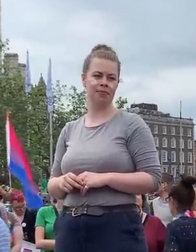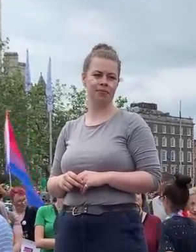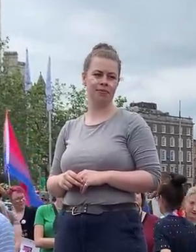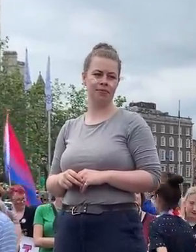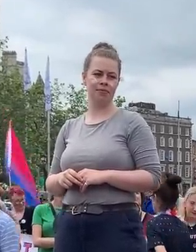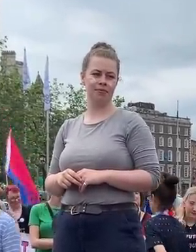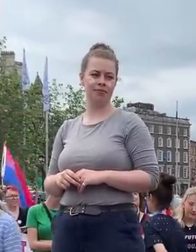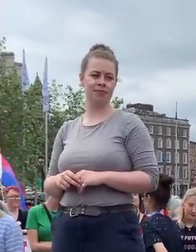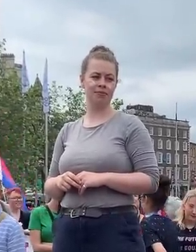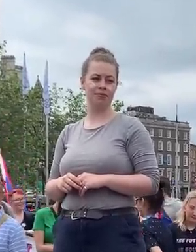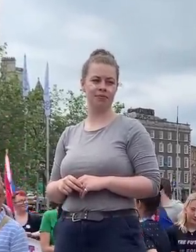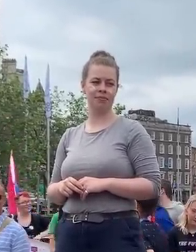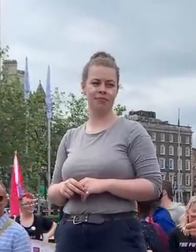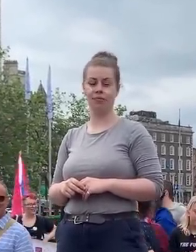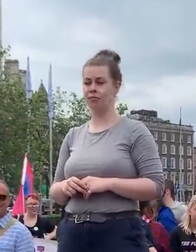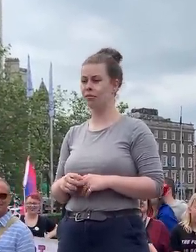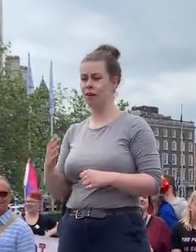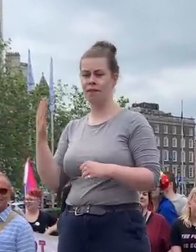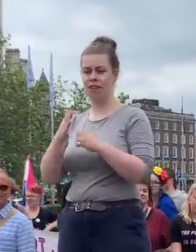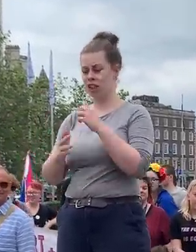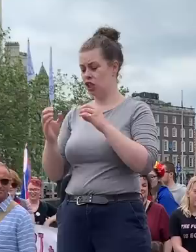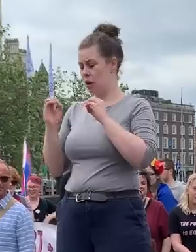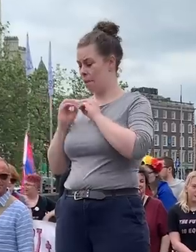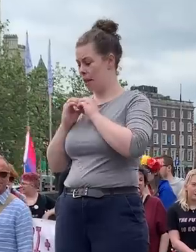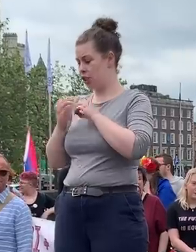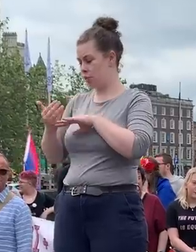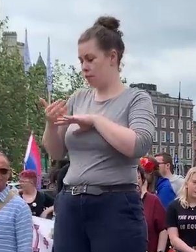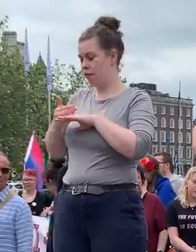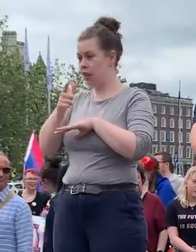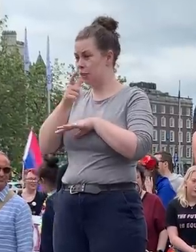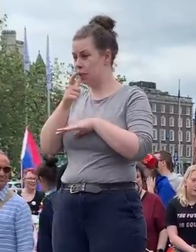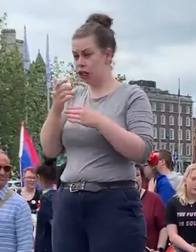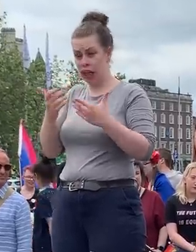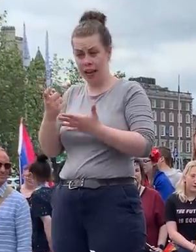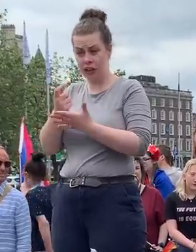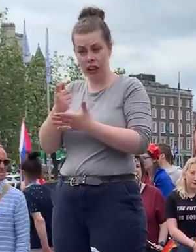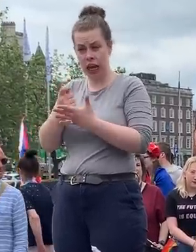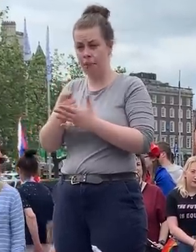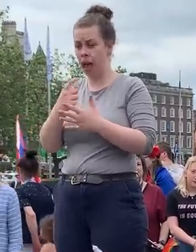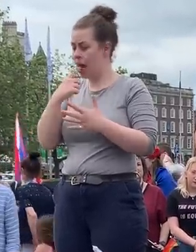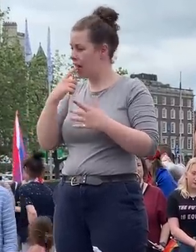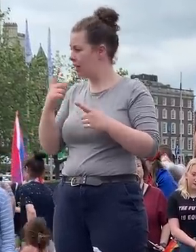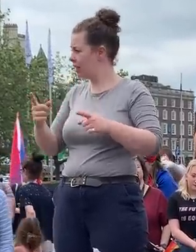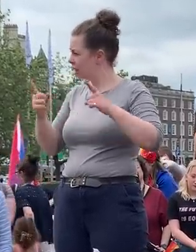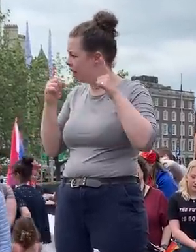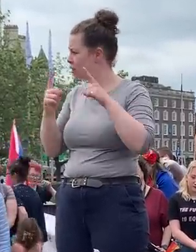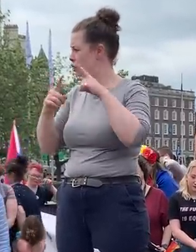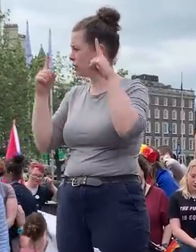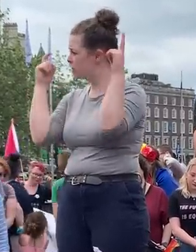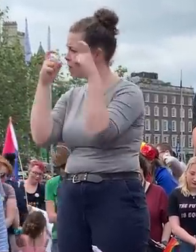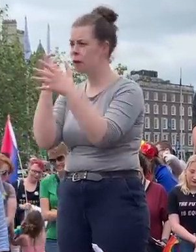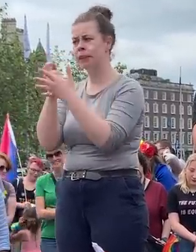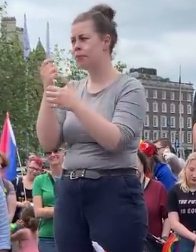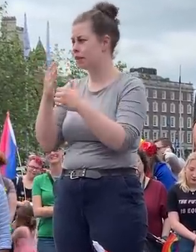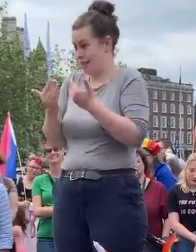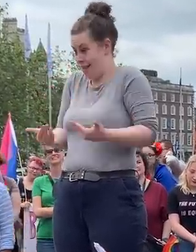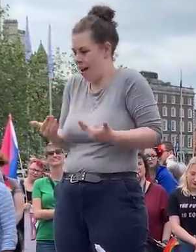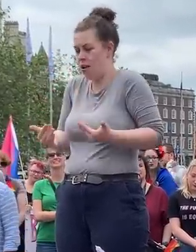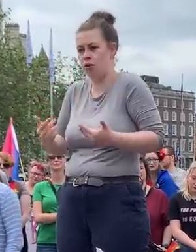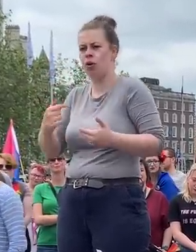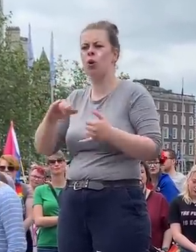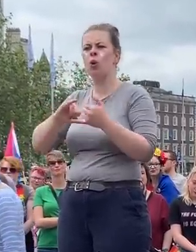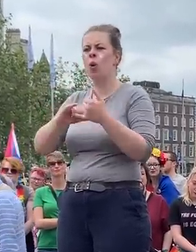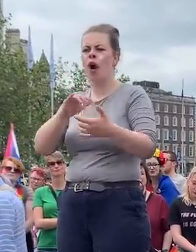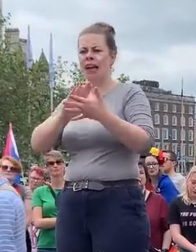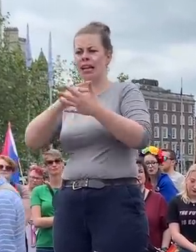we are, it has been mentioned in the previous speech, we're living in very dangerous and difficult times. And our